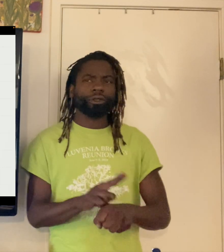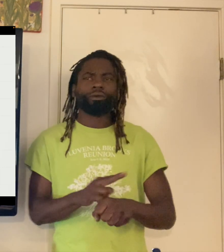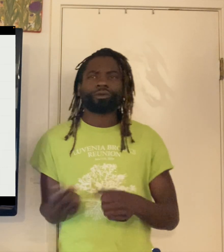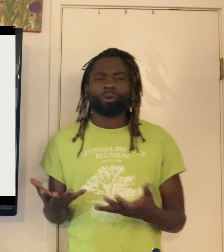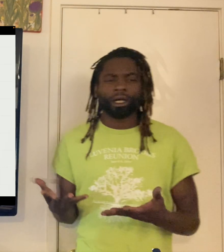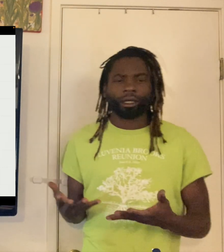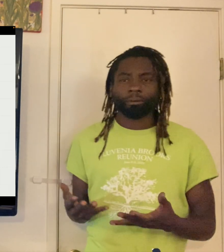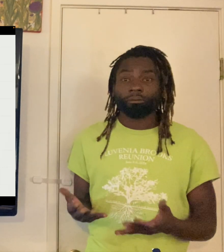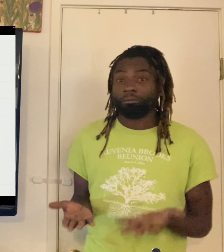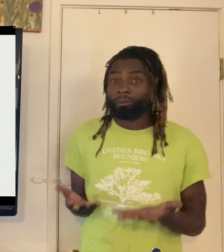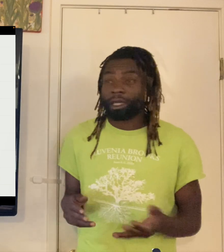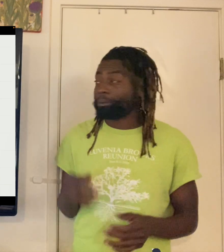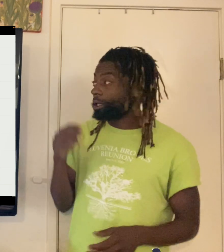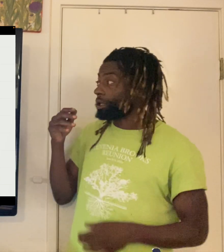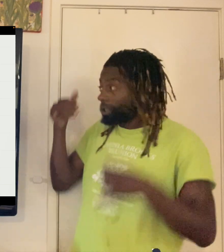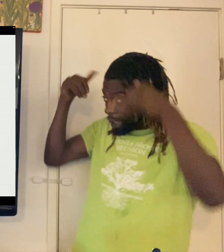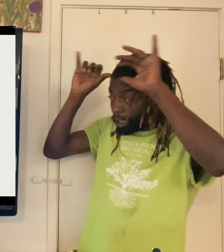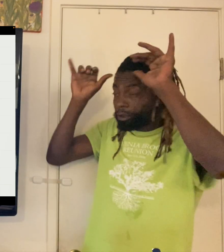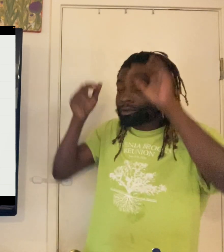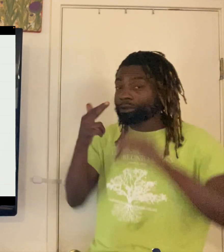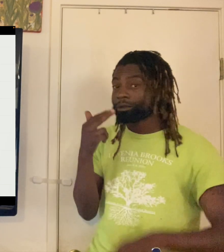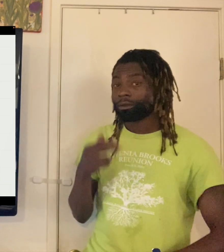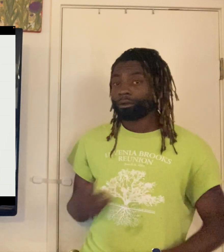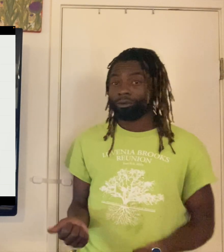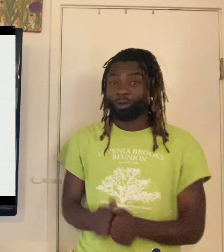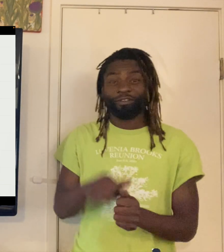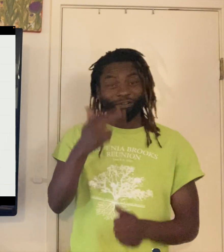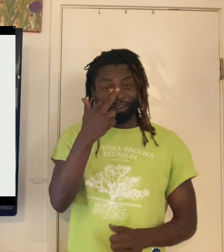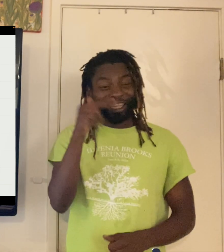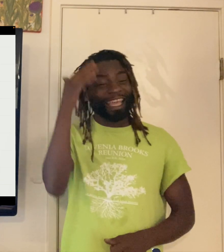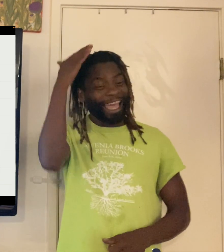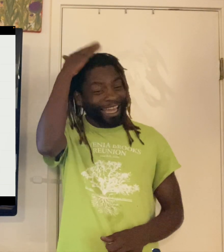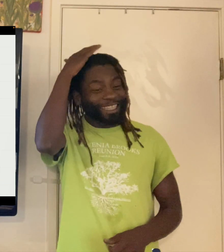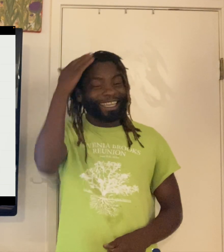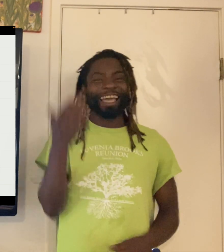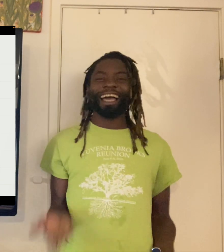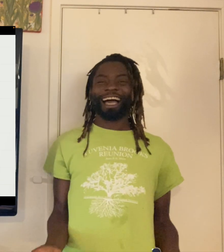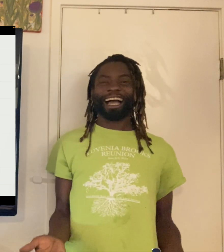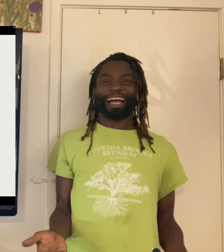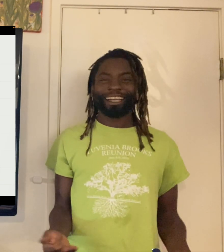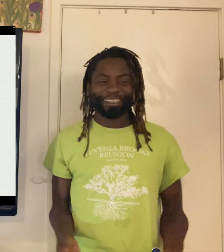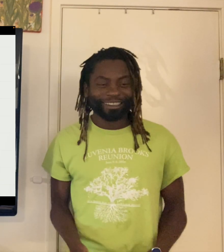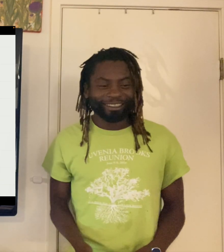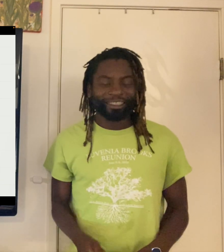use? Oh, I know. How about cows? With funny hats. Ha!